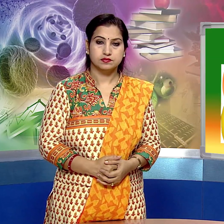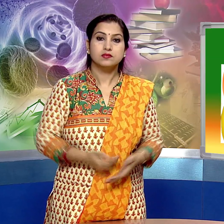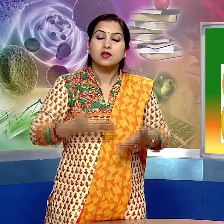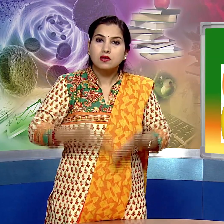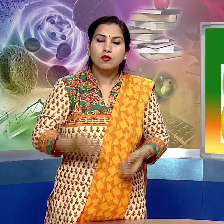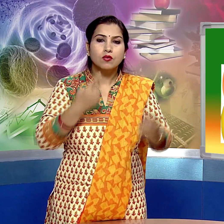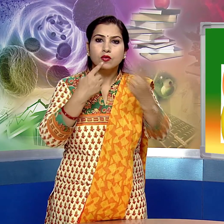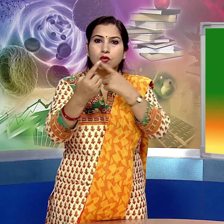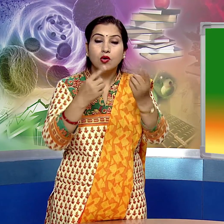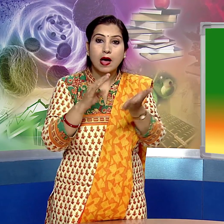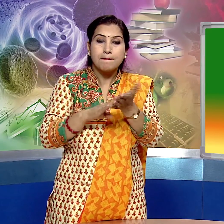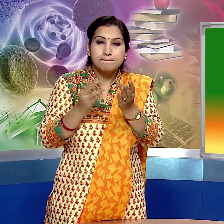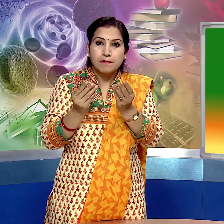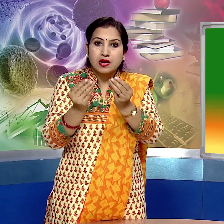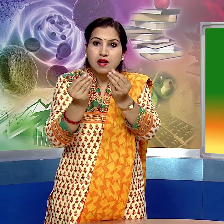Now we will talk about minerals.